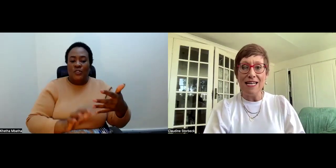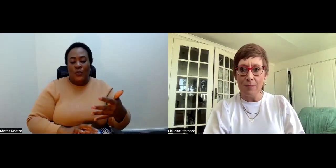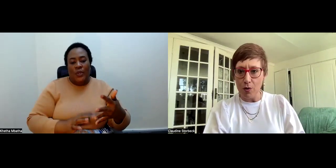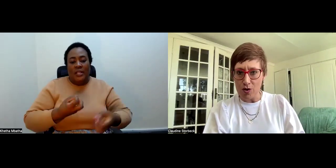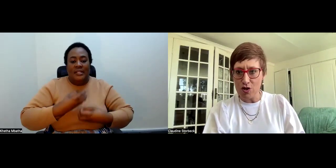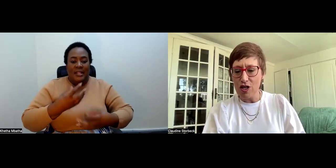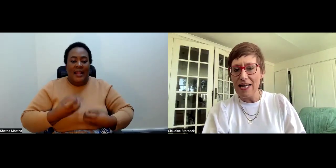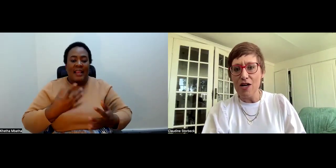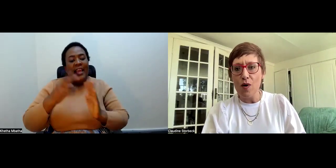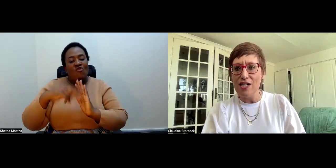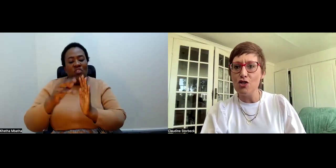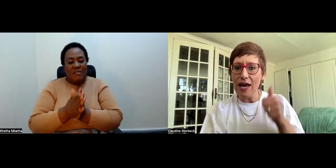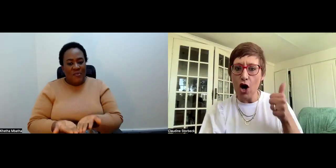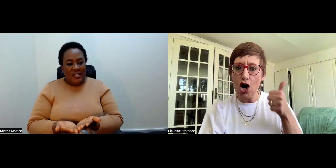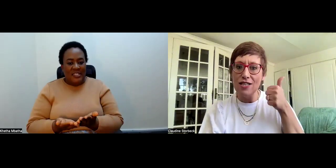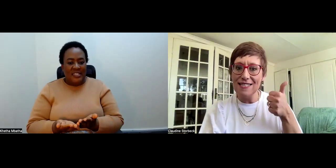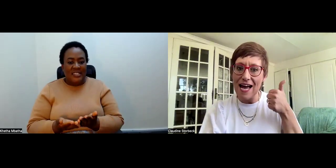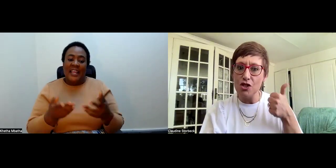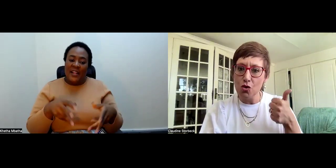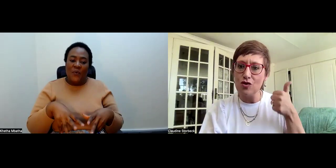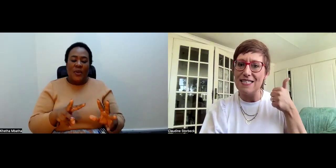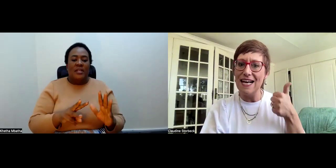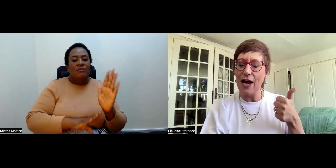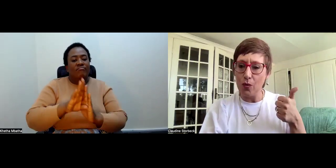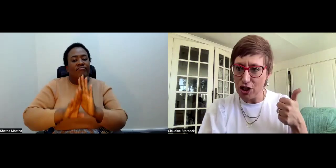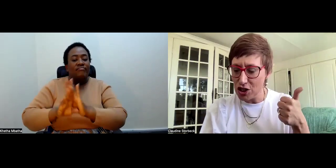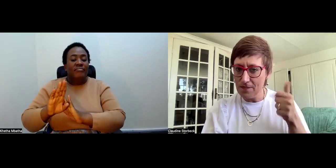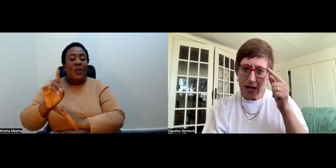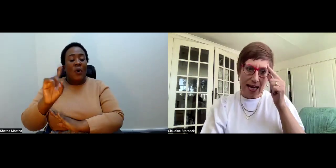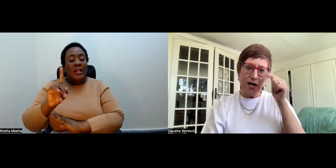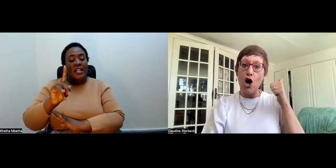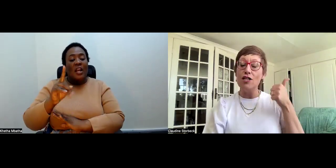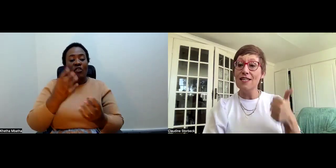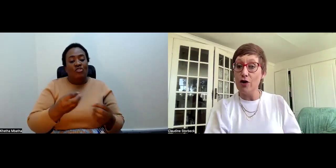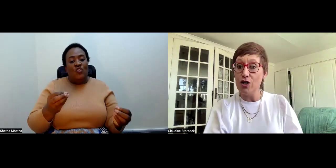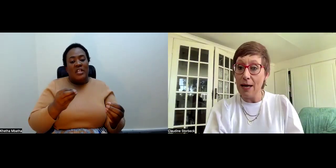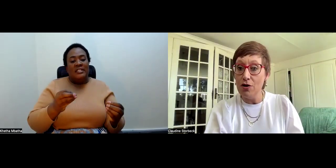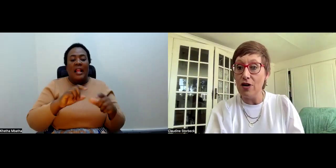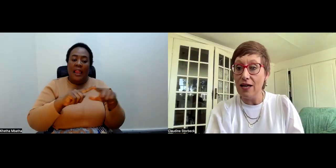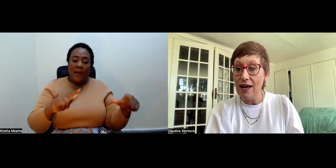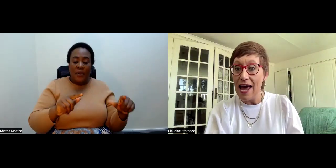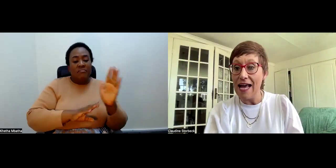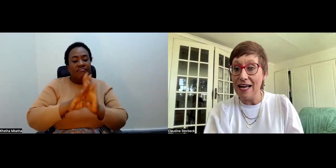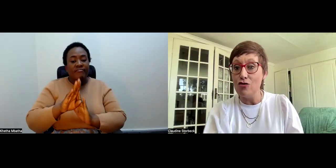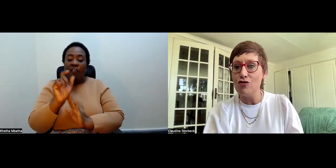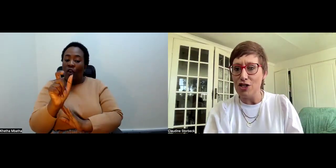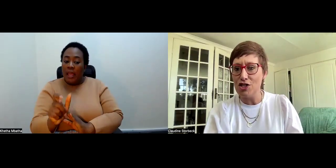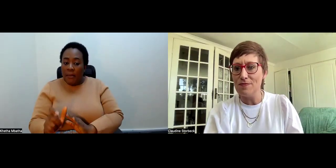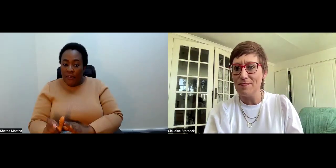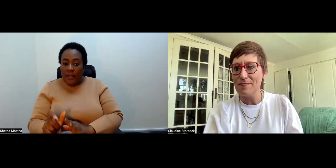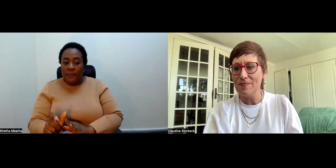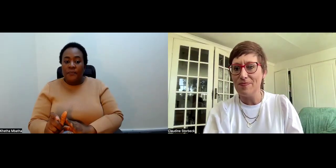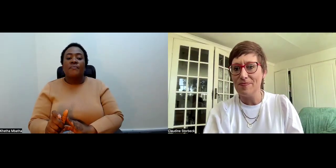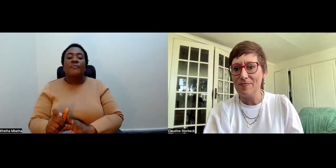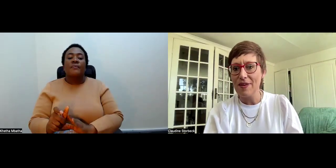and reading books in ways to enhance our children's language, enhance their vocabulary, and